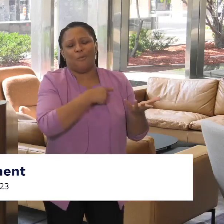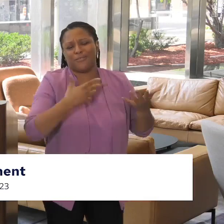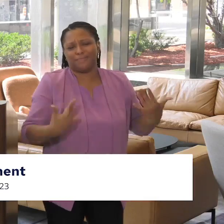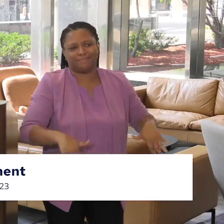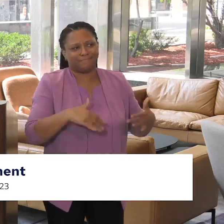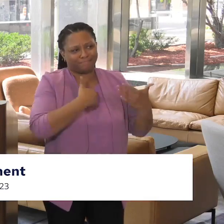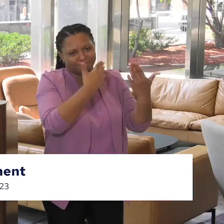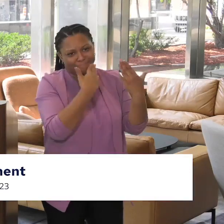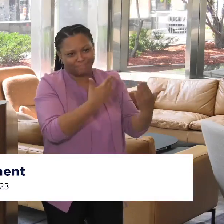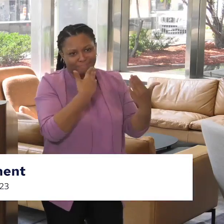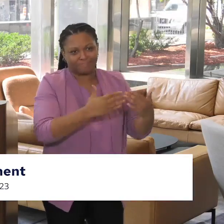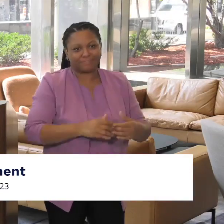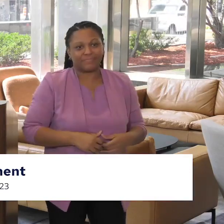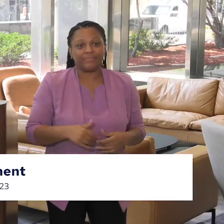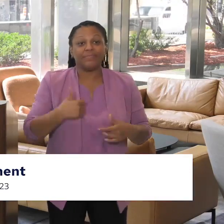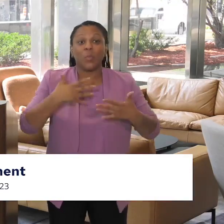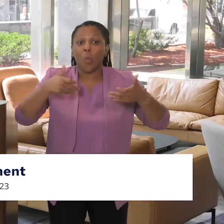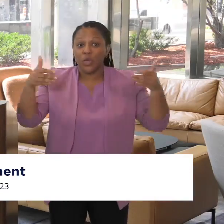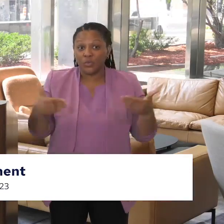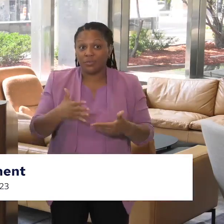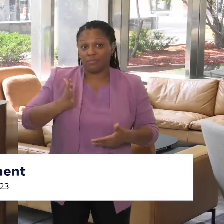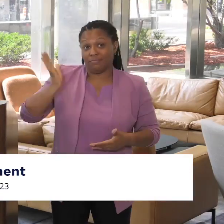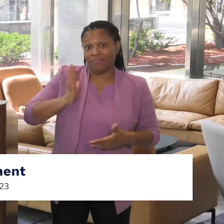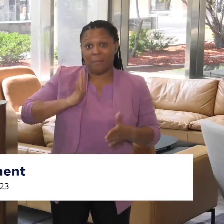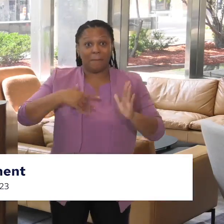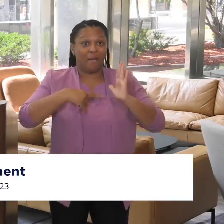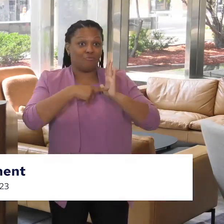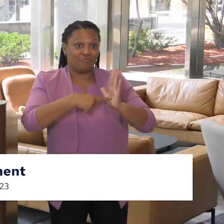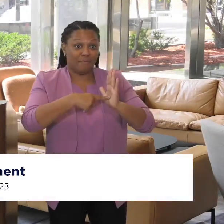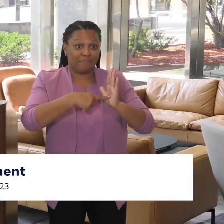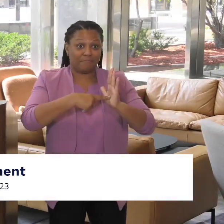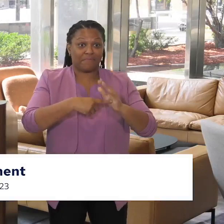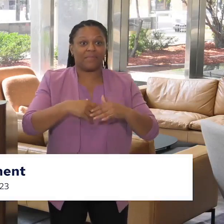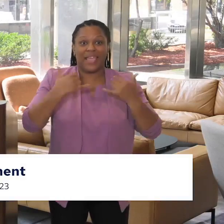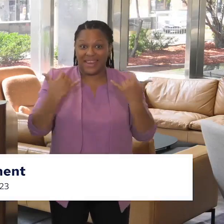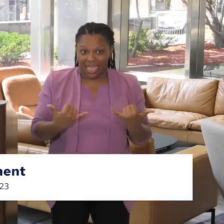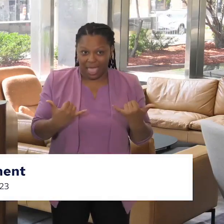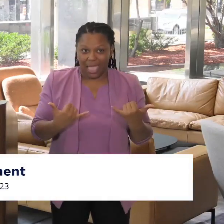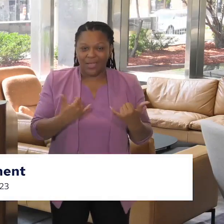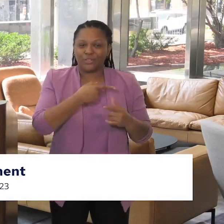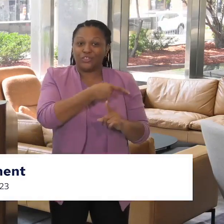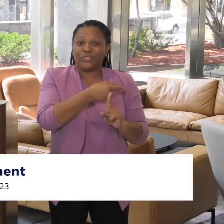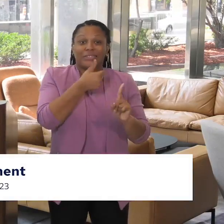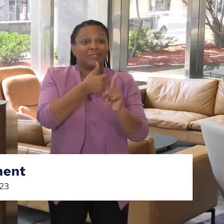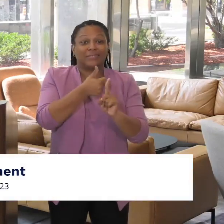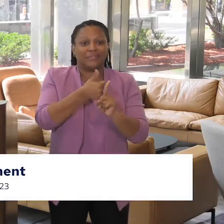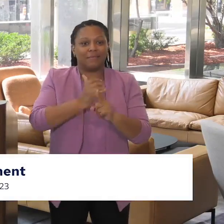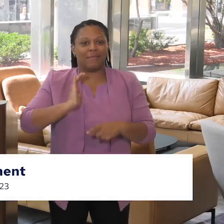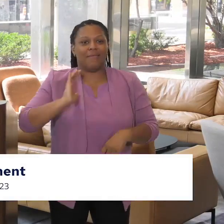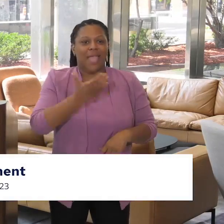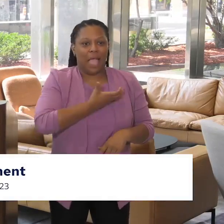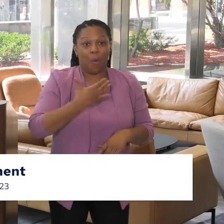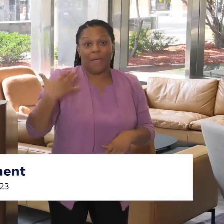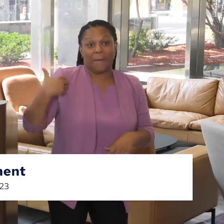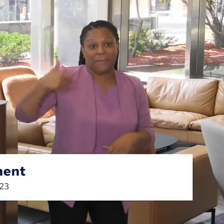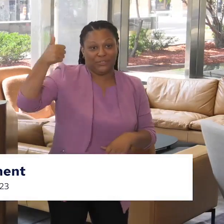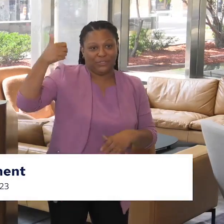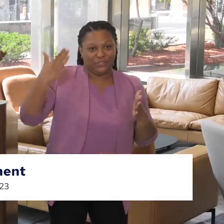she used to be my rep, and now she is our county commissioner, and that's Ramsey County Commissioner Rena Moran.